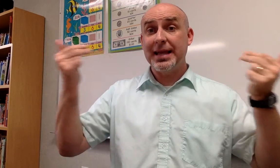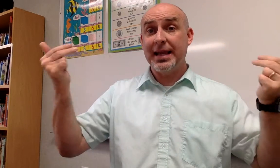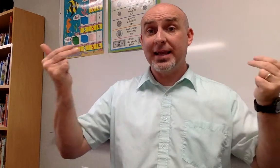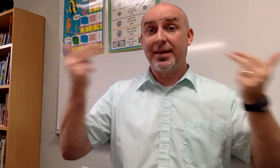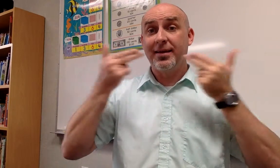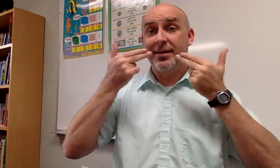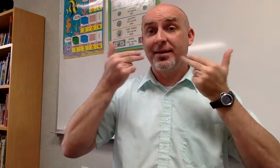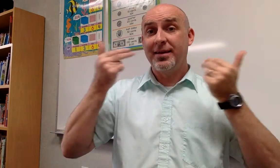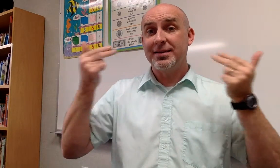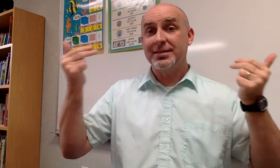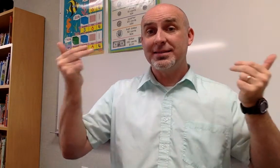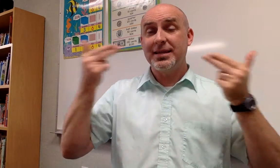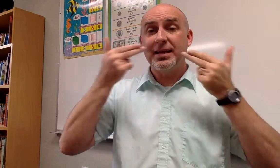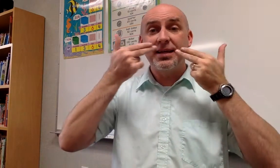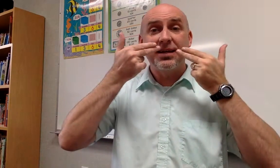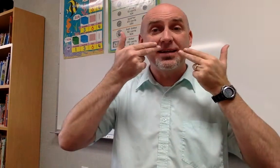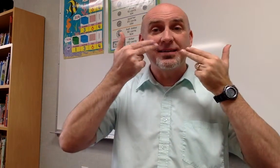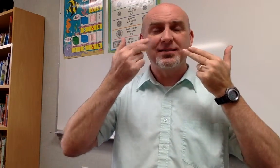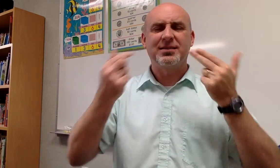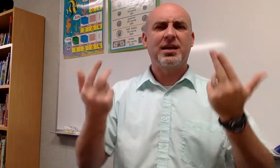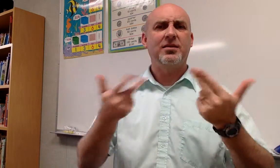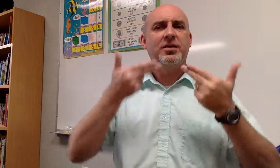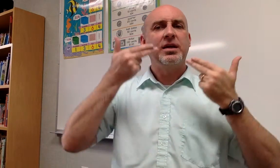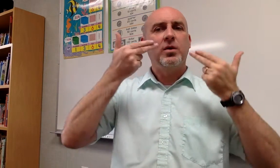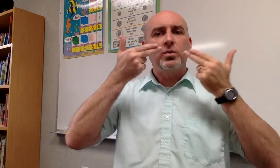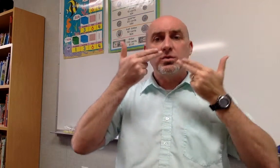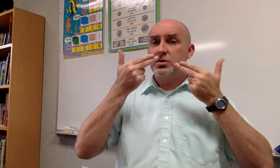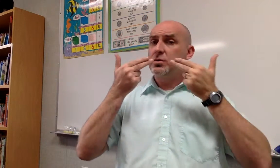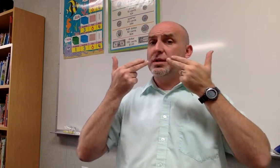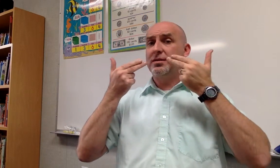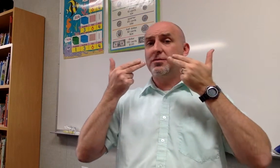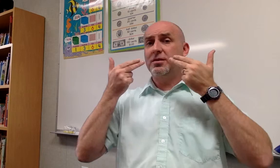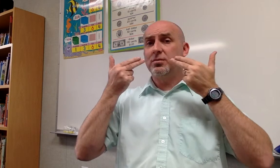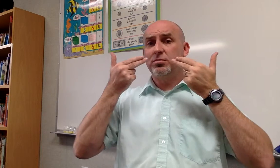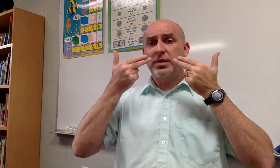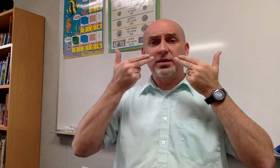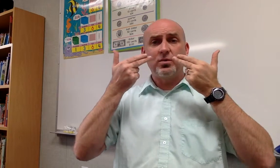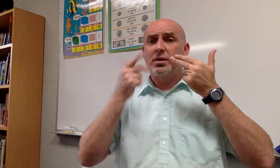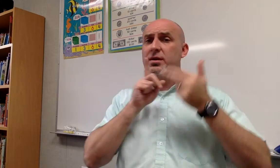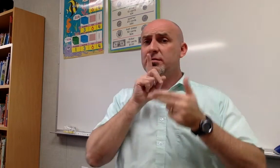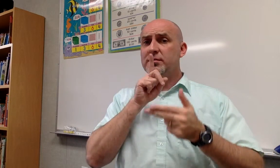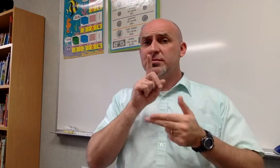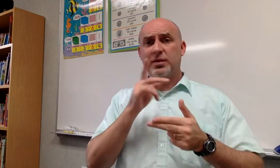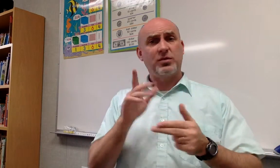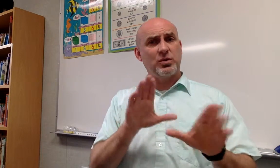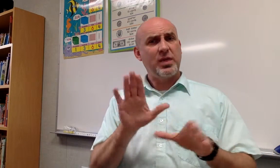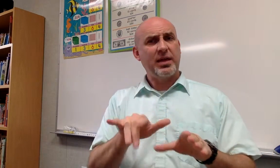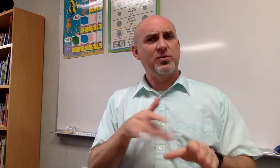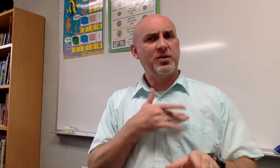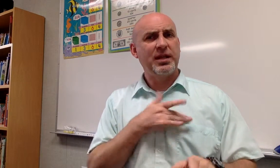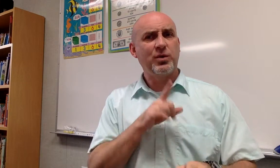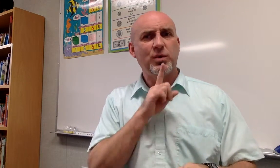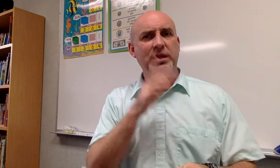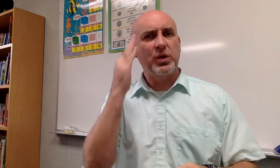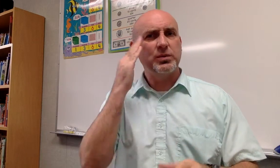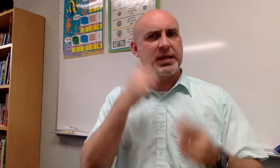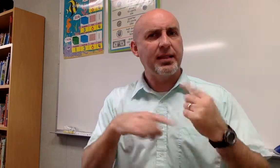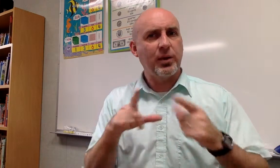Sing. Sing. It's kind of, when you do it, you feel like you really know sign language.